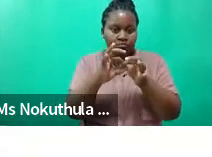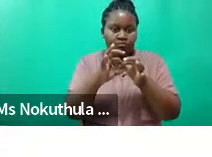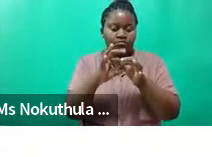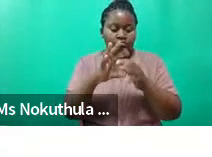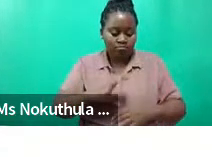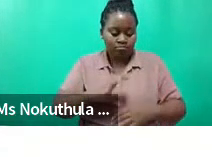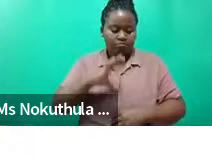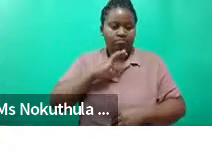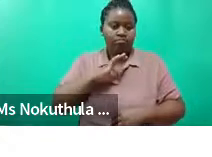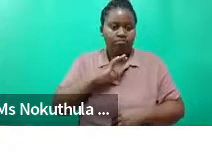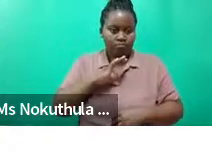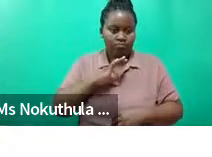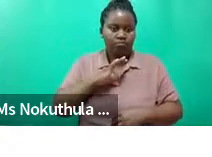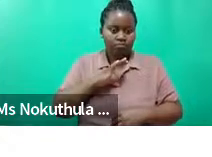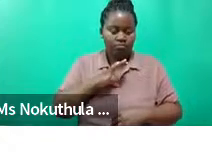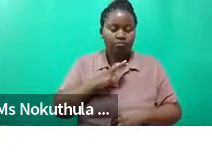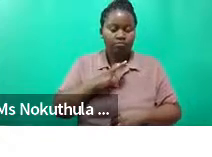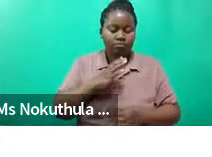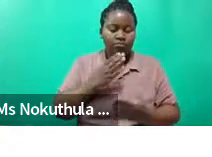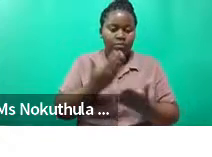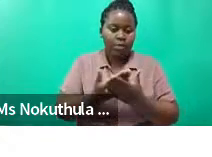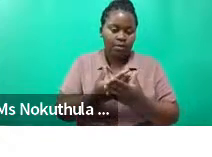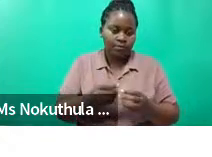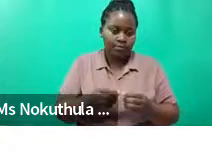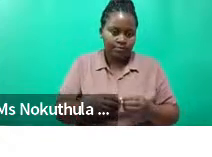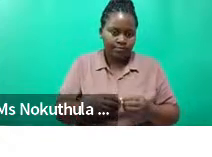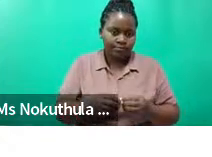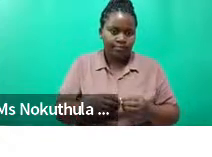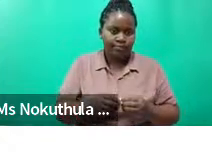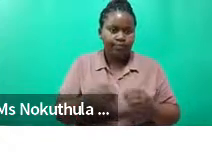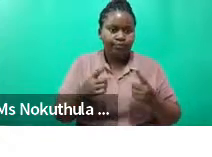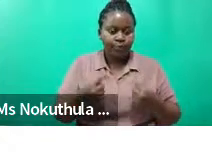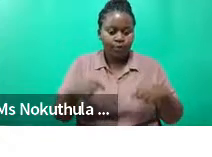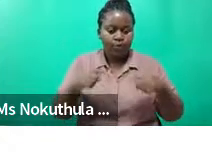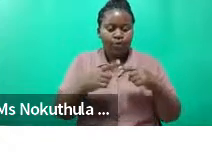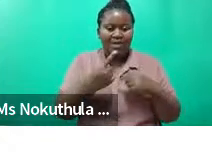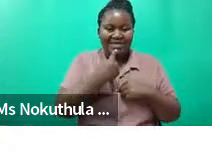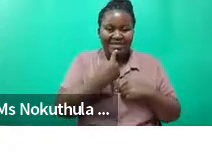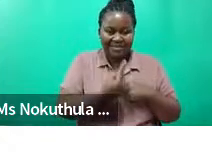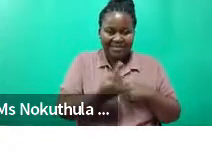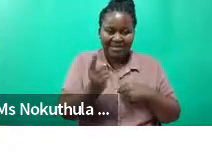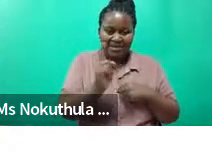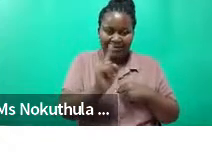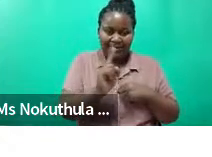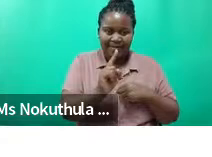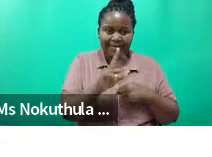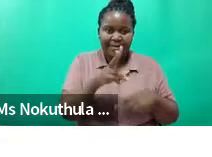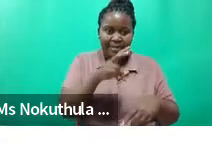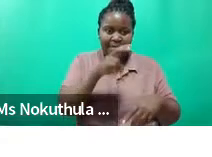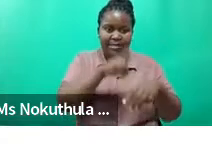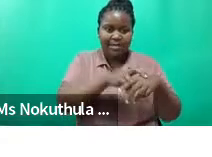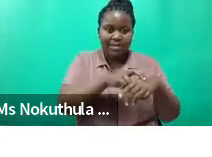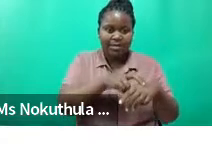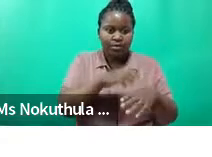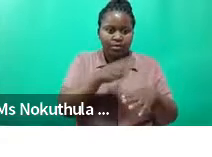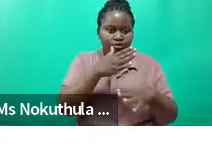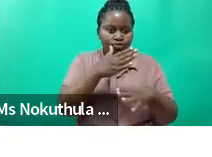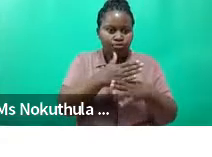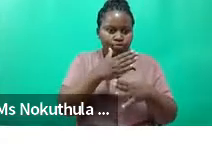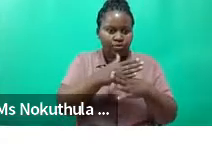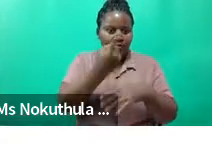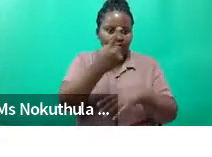own abilities as well. We have indicated, that there is a need to build capacities for our